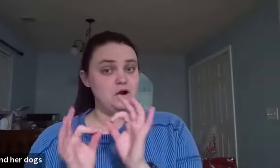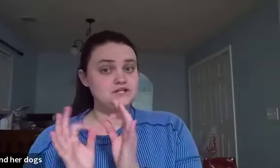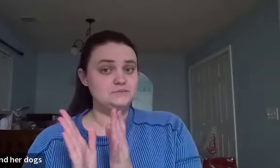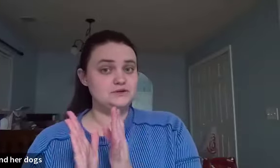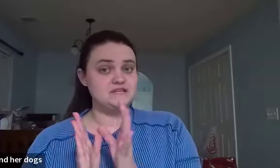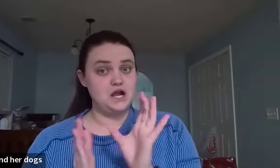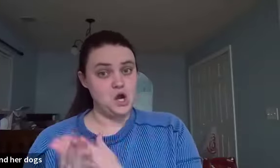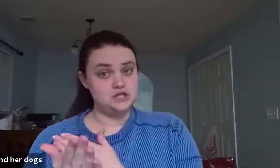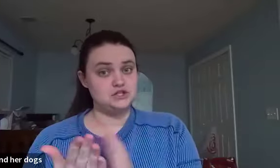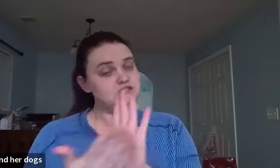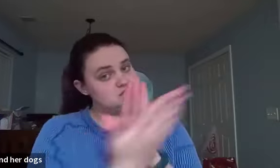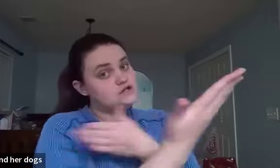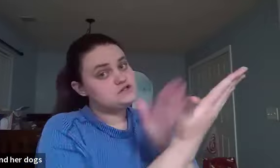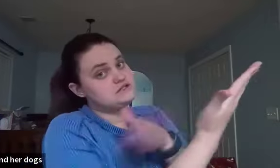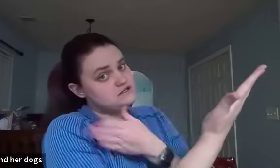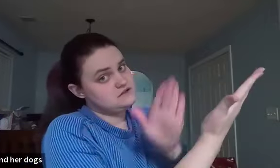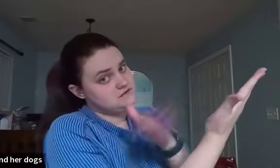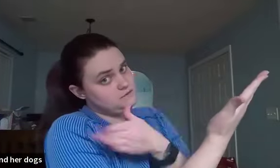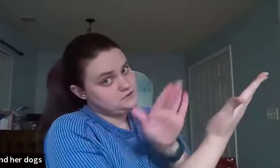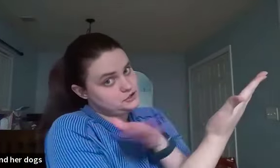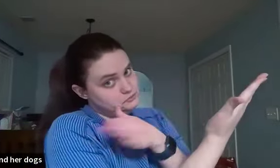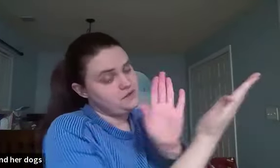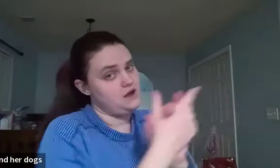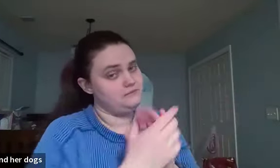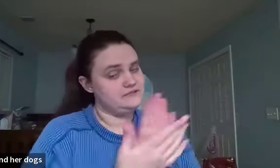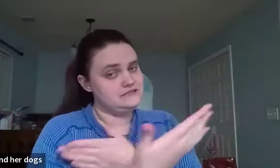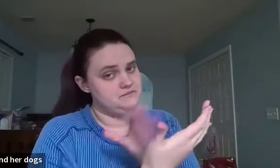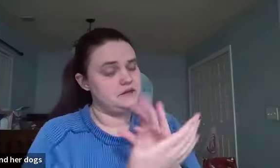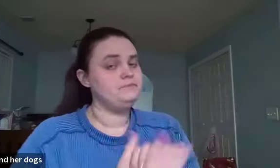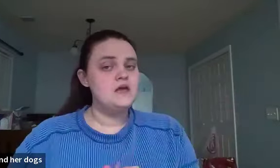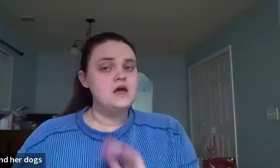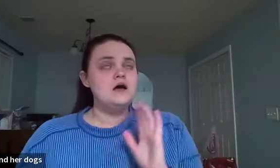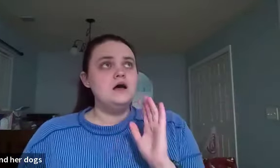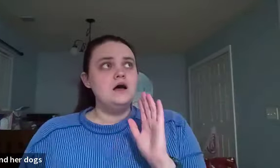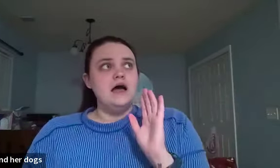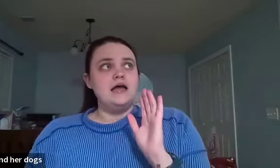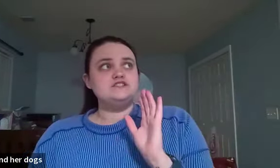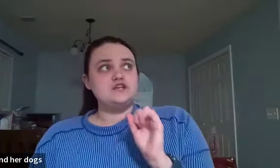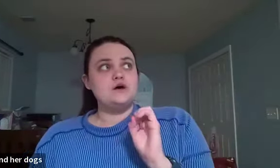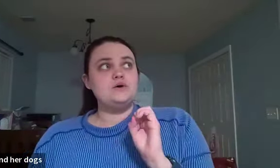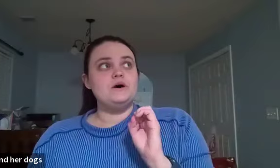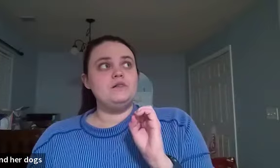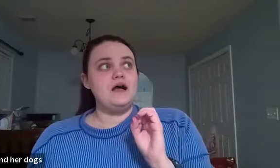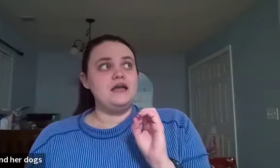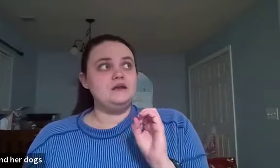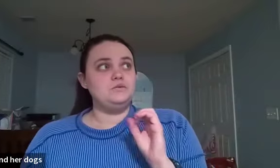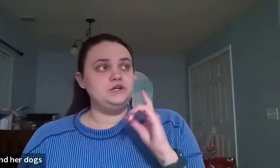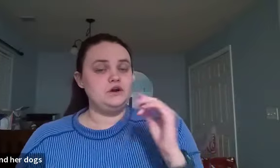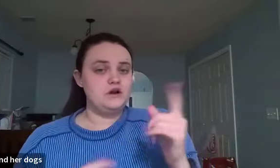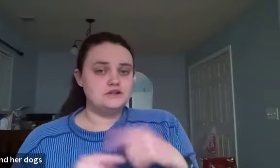are interpreters at concerts because concerts is also the sign for music too. It's the same thing. And so, like, when you go to